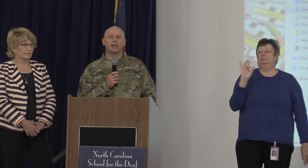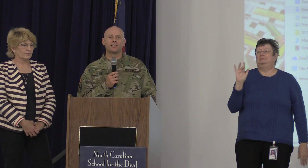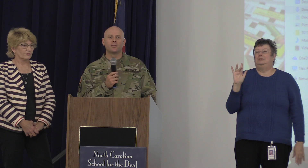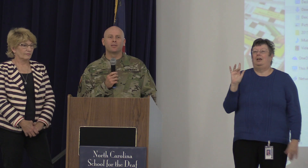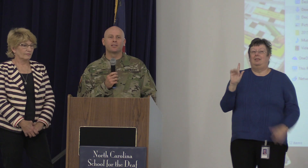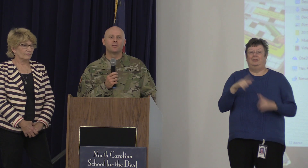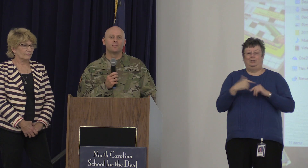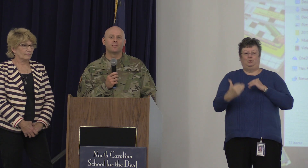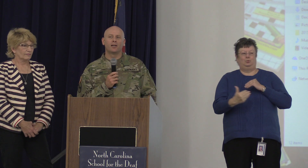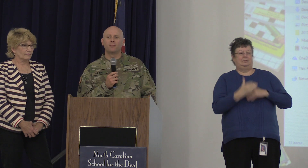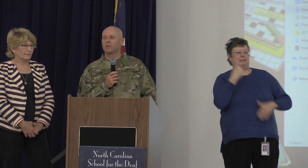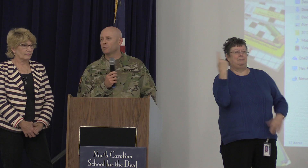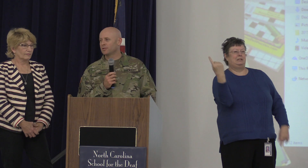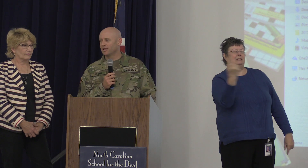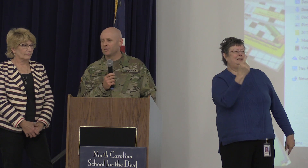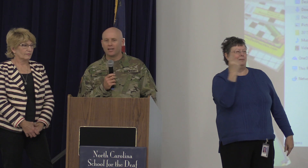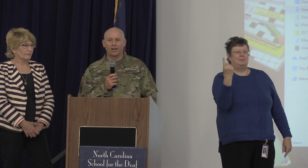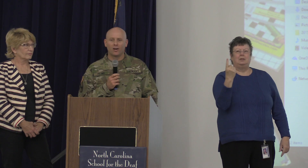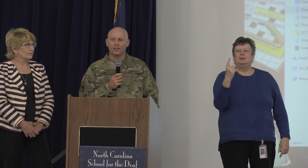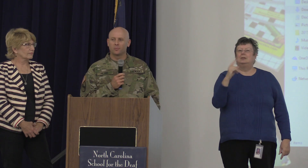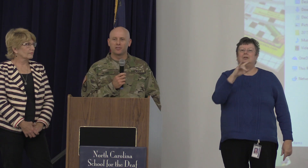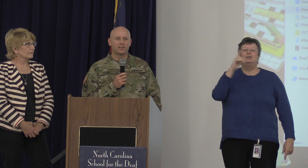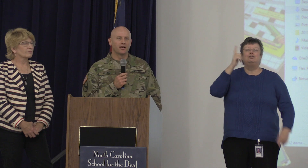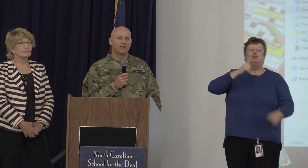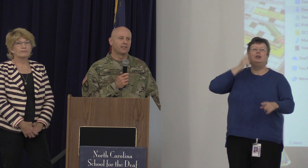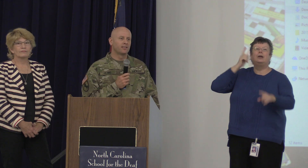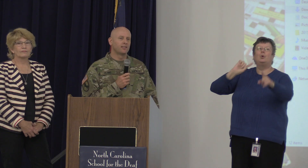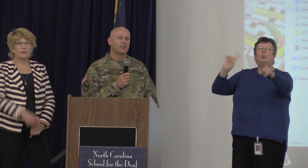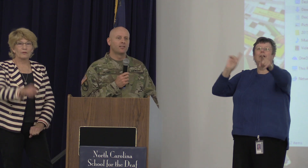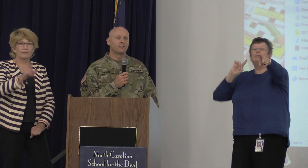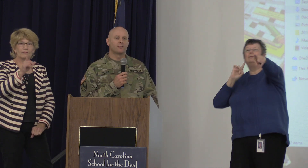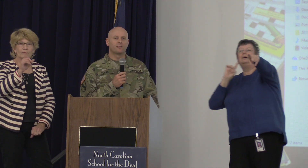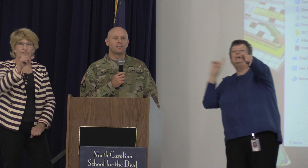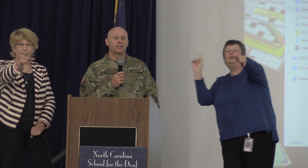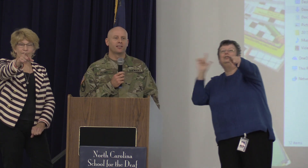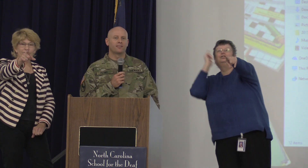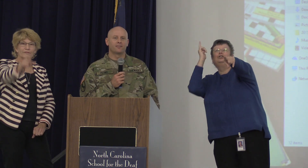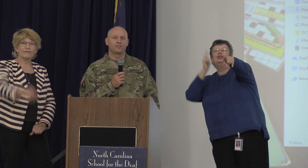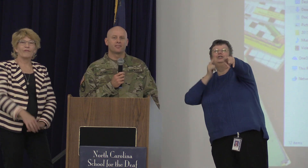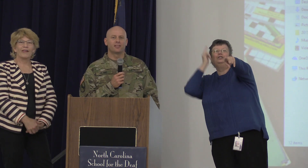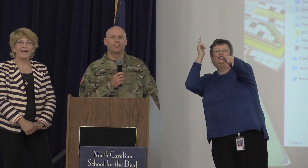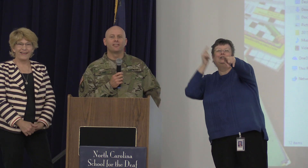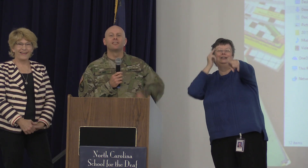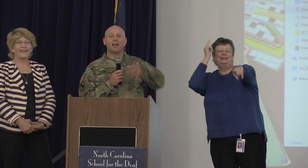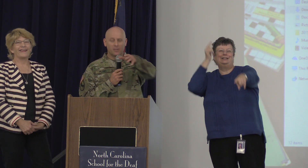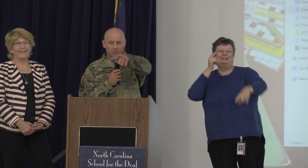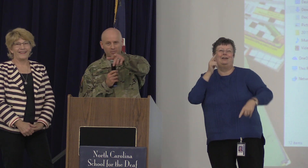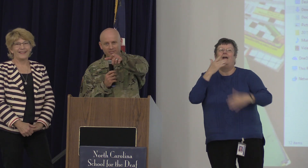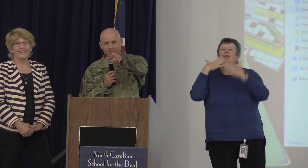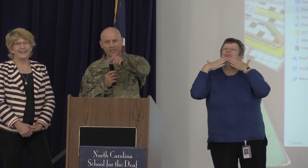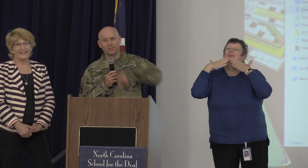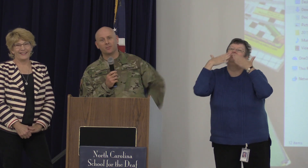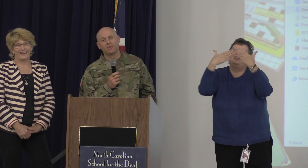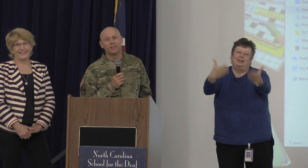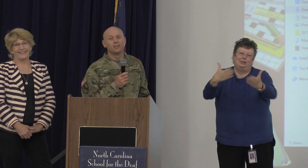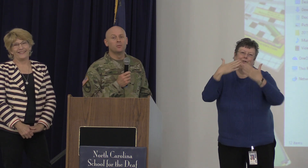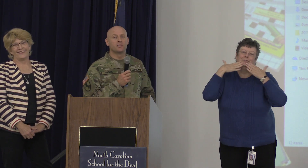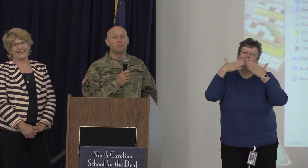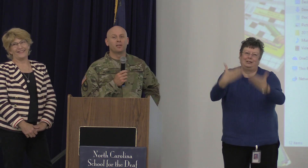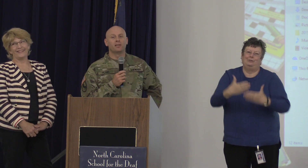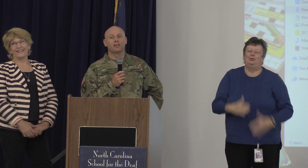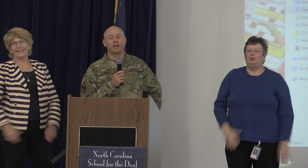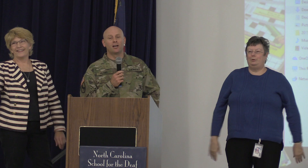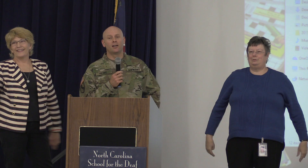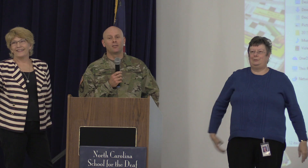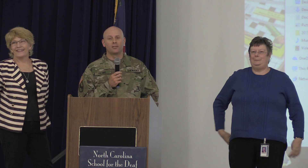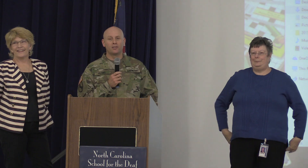and then you guys sent me some. Where's she at? Jenna Lawless. Where's she at? Where's she at? Here. Thank you. You